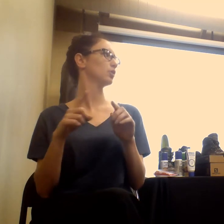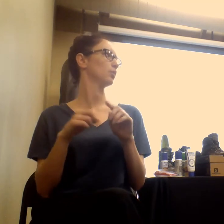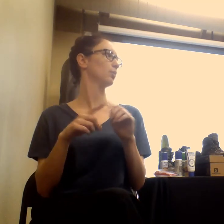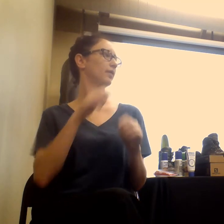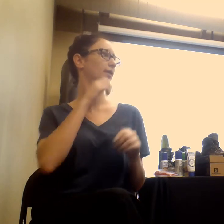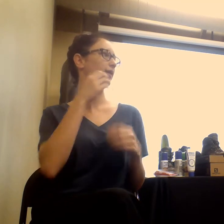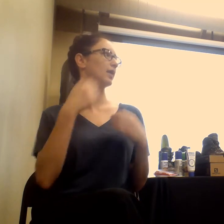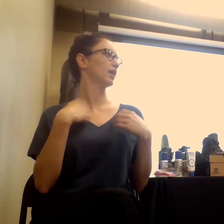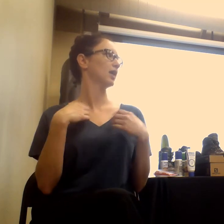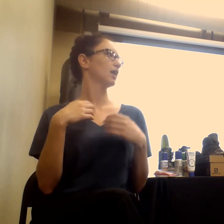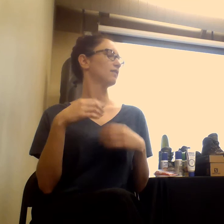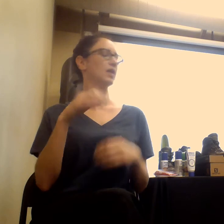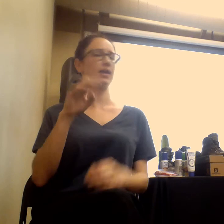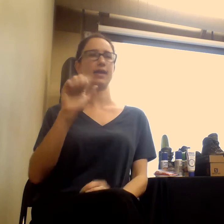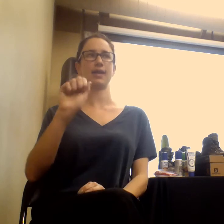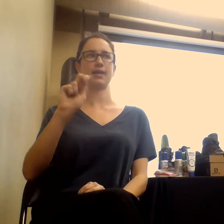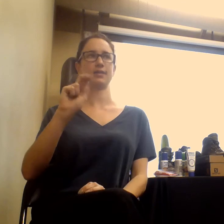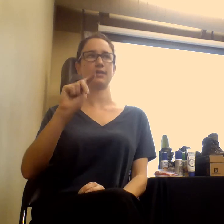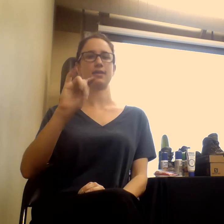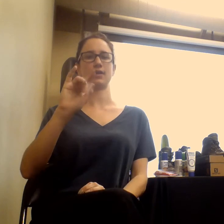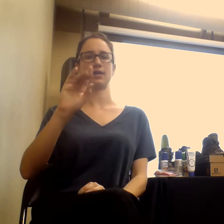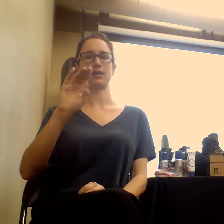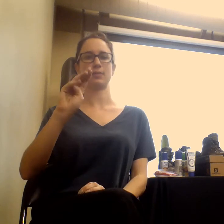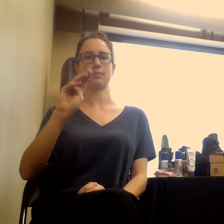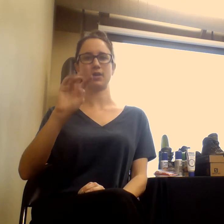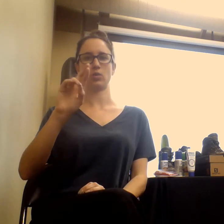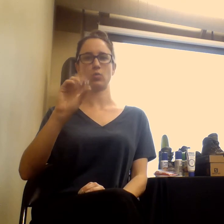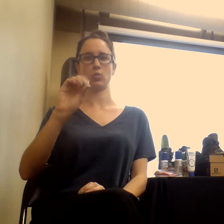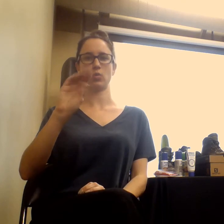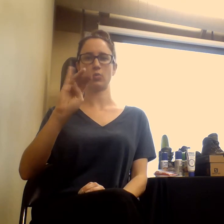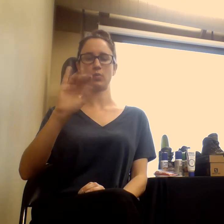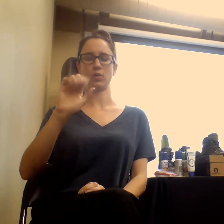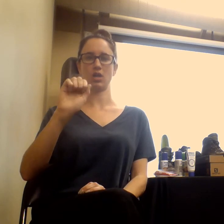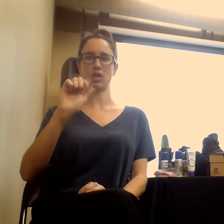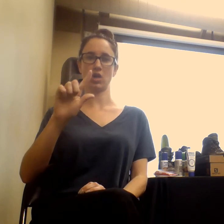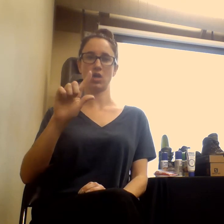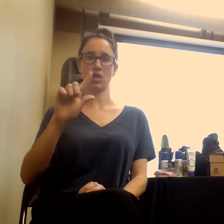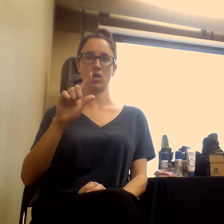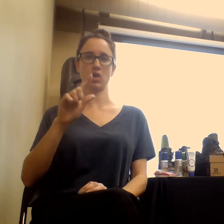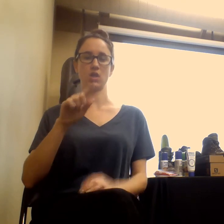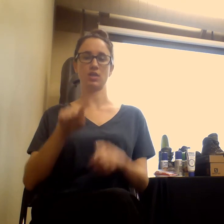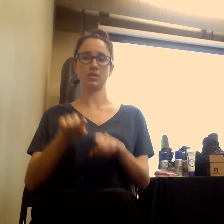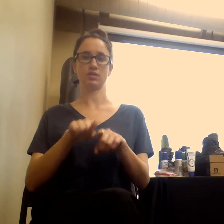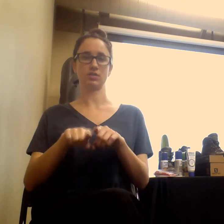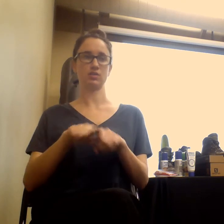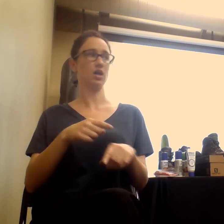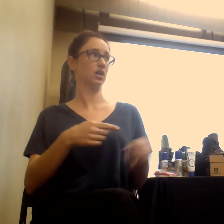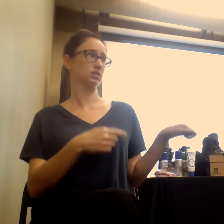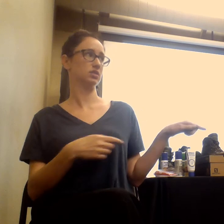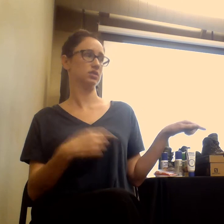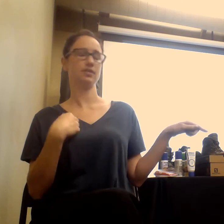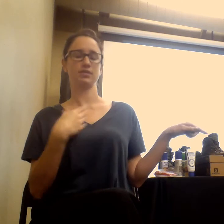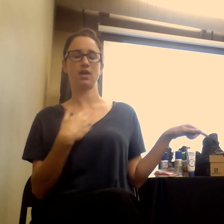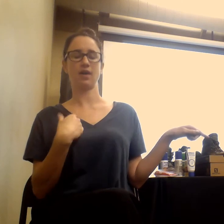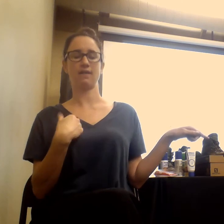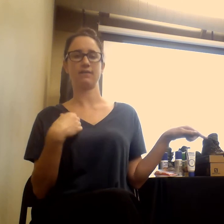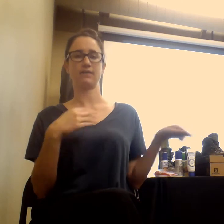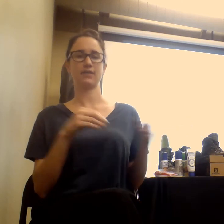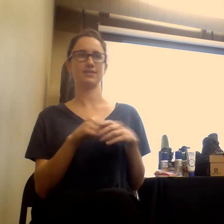Yeah, it helps keep the stink away. But you be the judge of that. If you're not sure if you need a liner, try them.